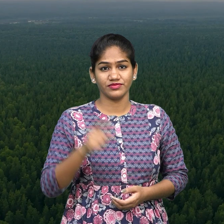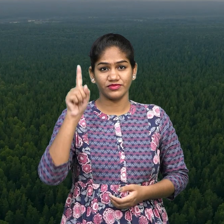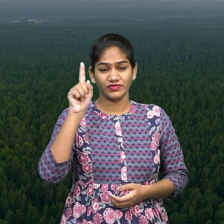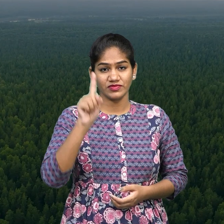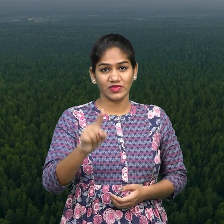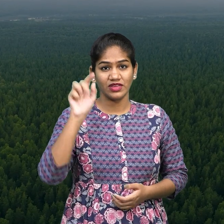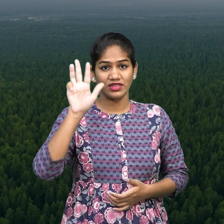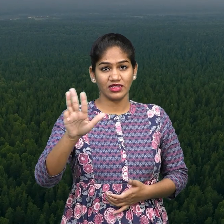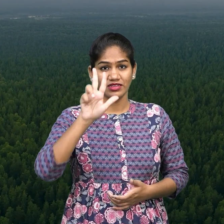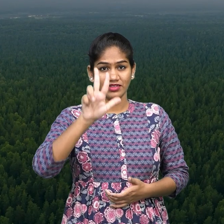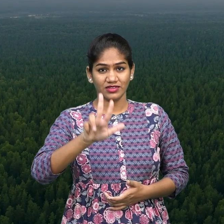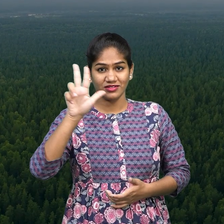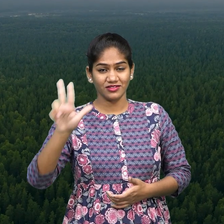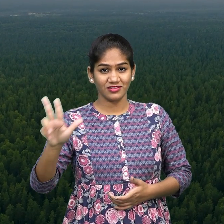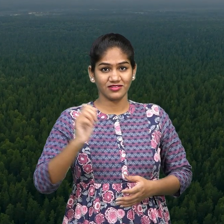1988,